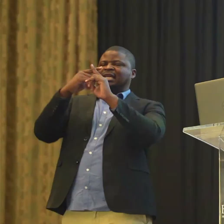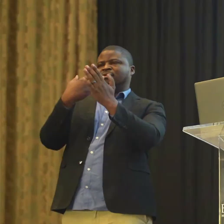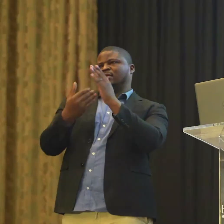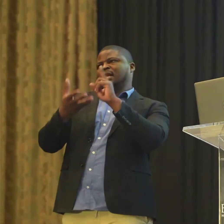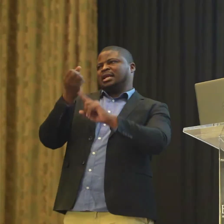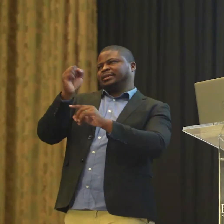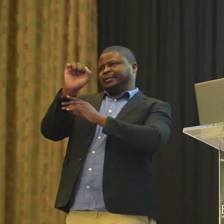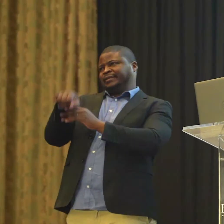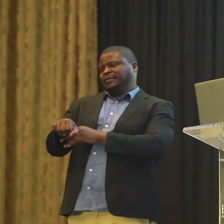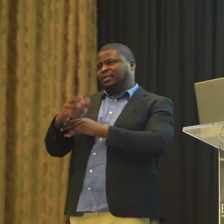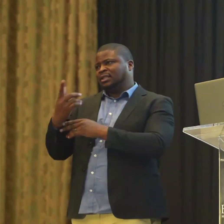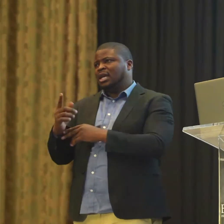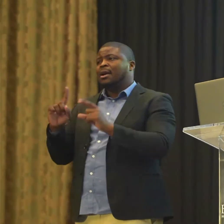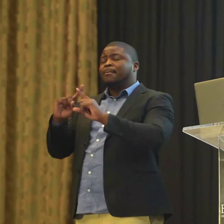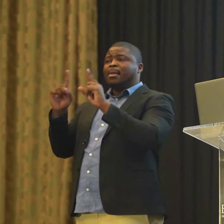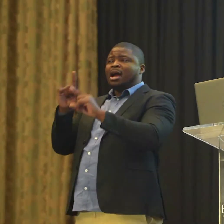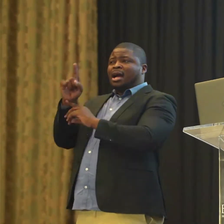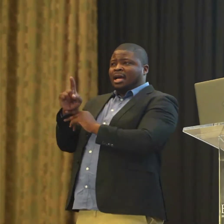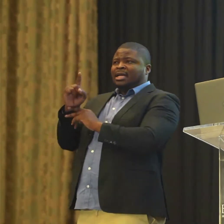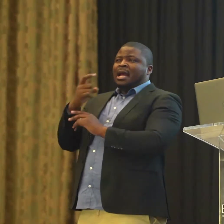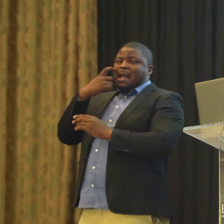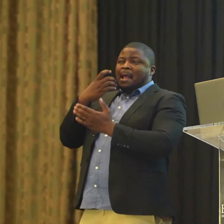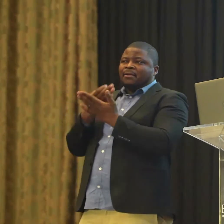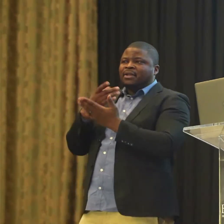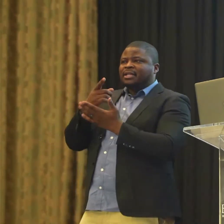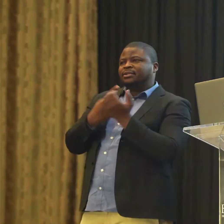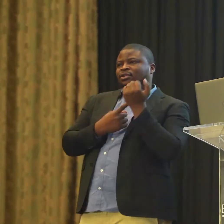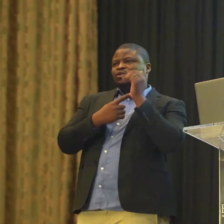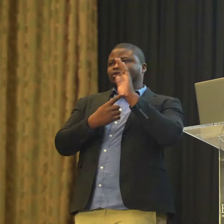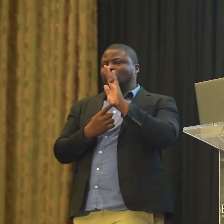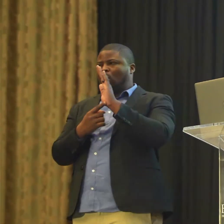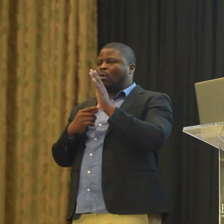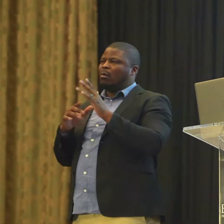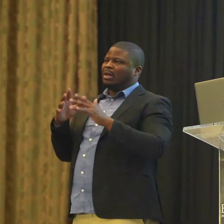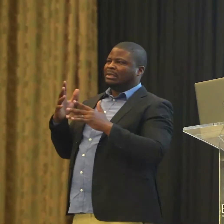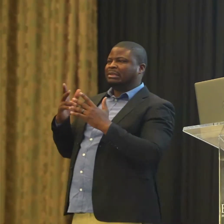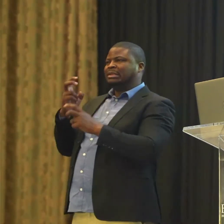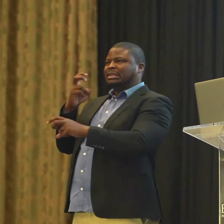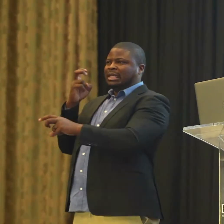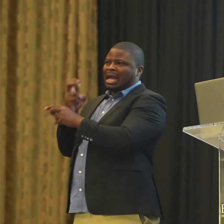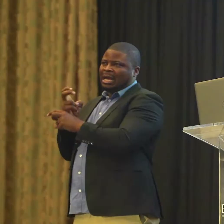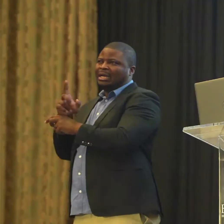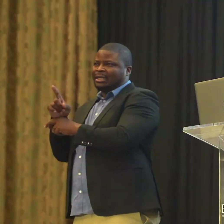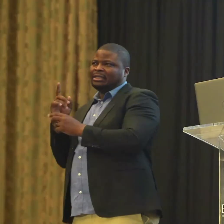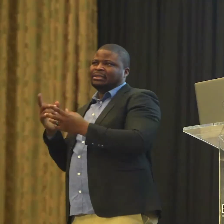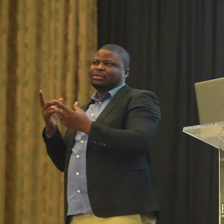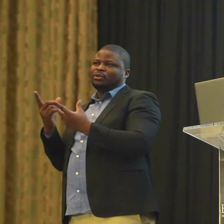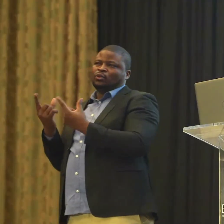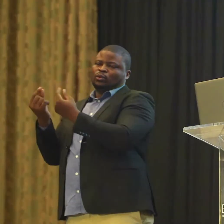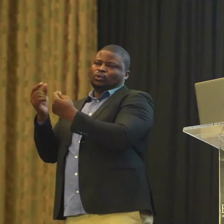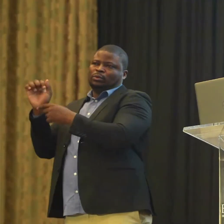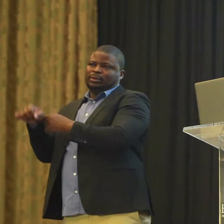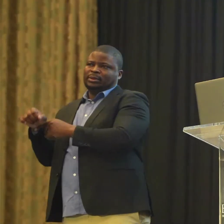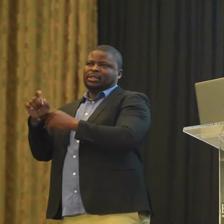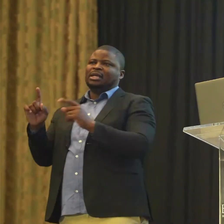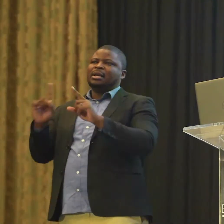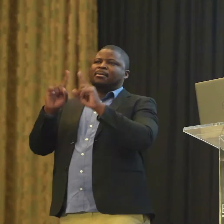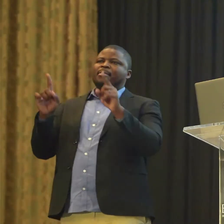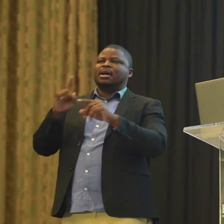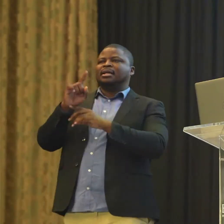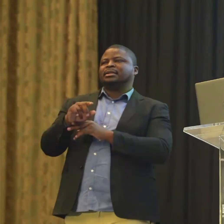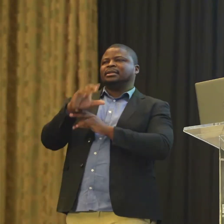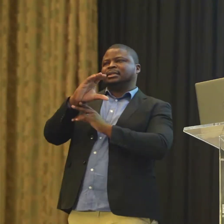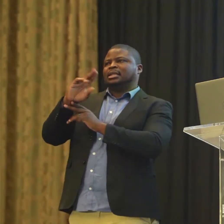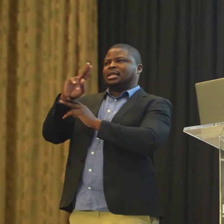is kind of hard evidence to show that. So we know this through programmatic data, we know this through some of the CLM that